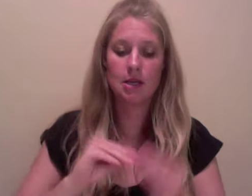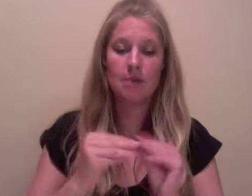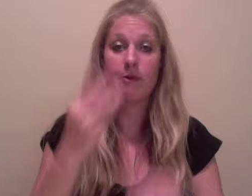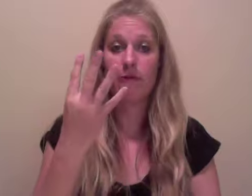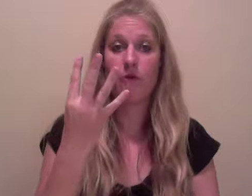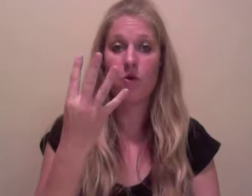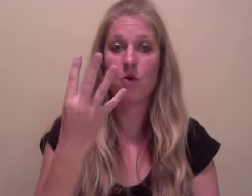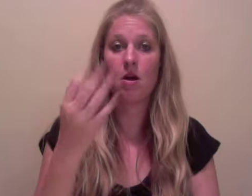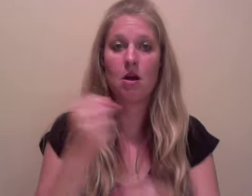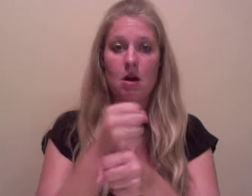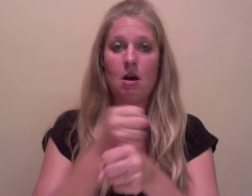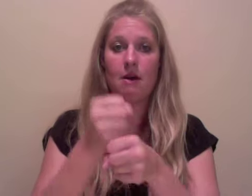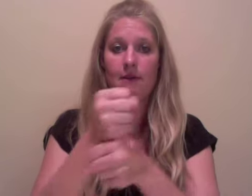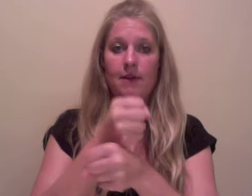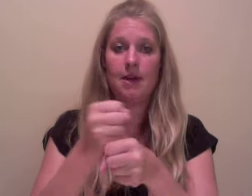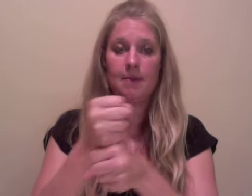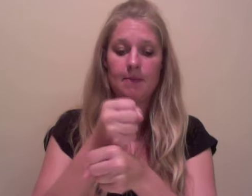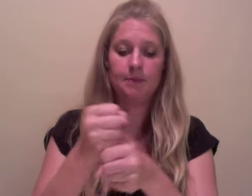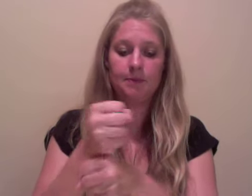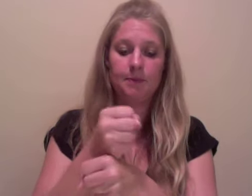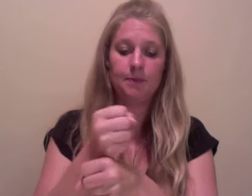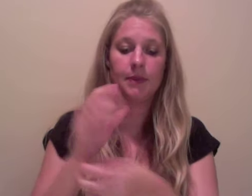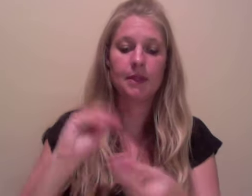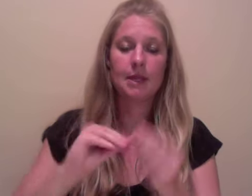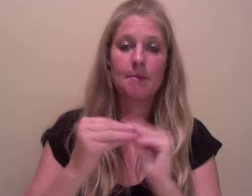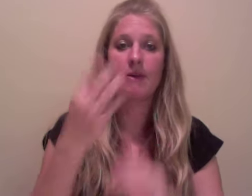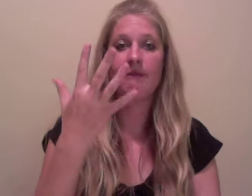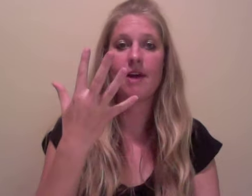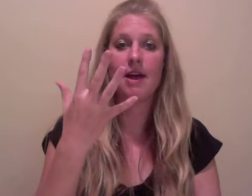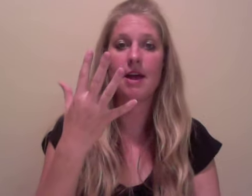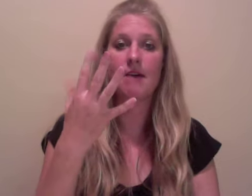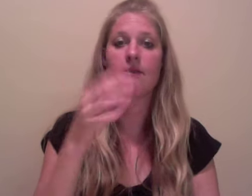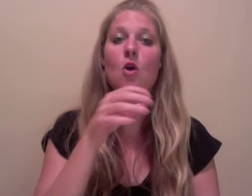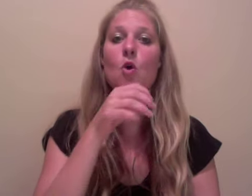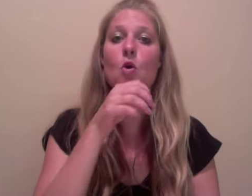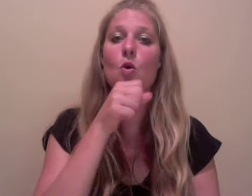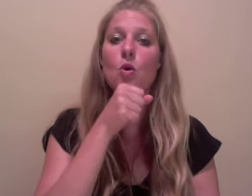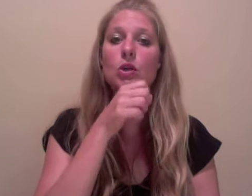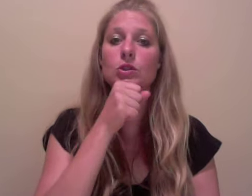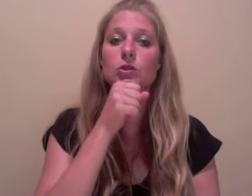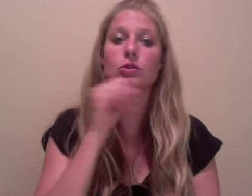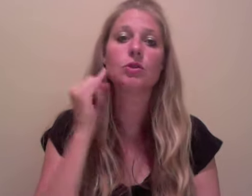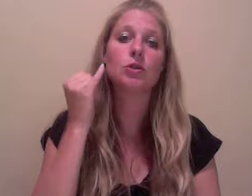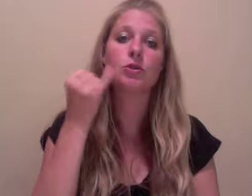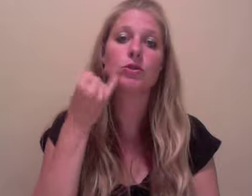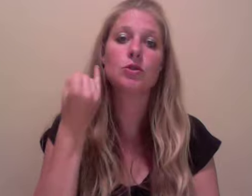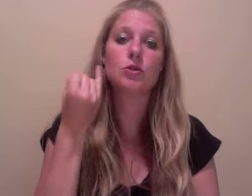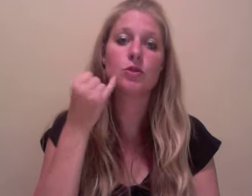cereal. Number 4 is coffee. Number 5, orange, and then juice.